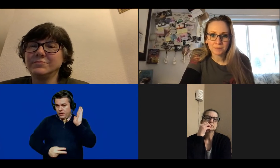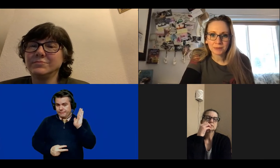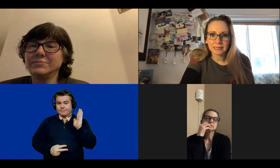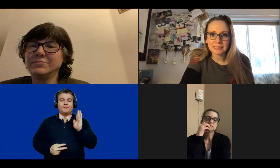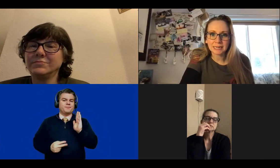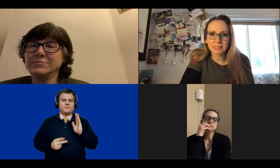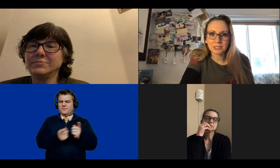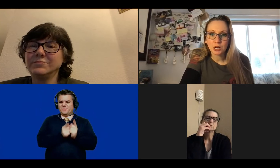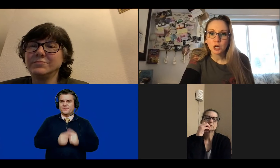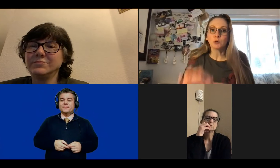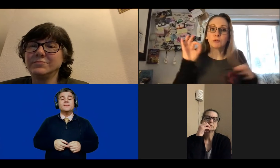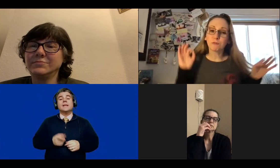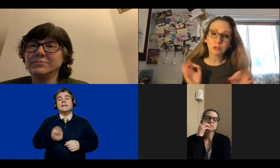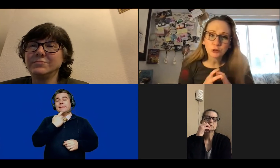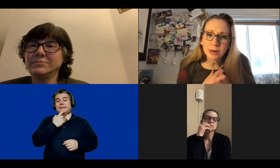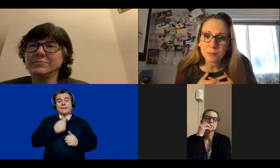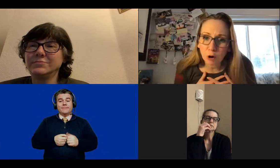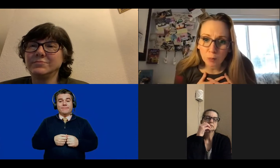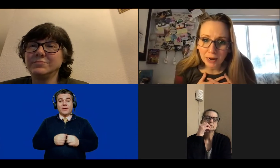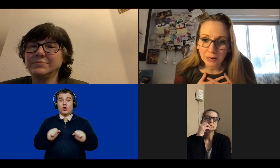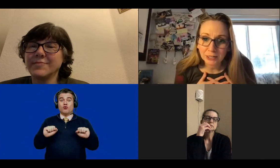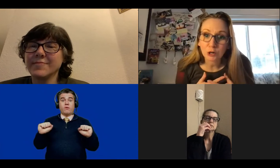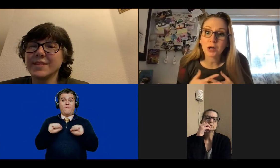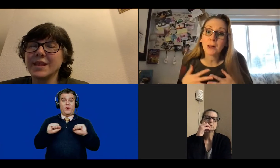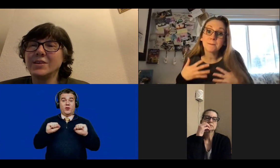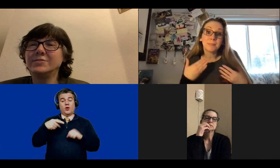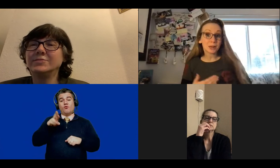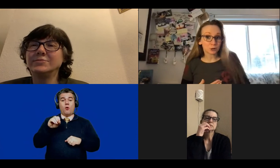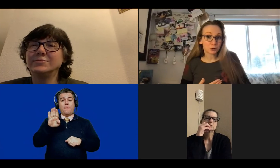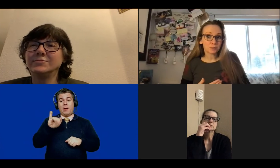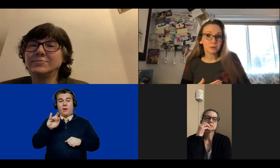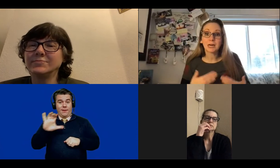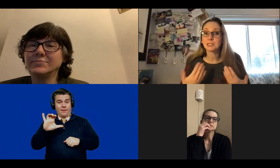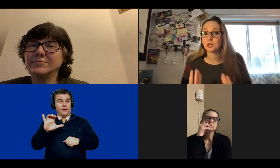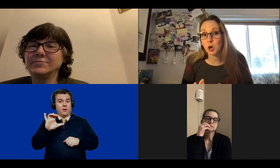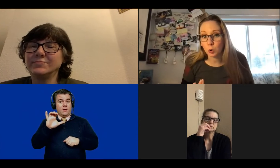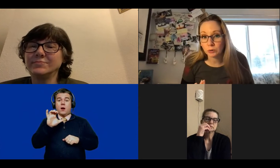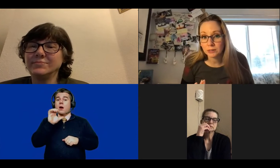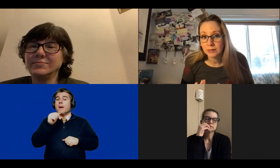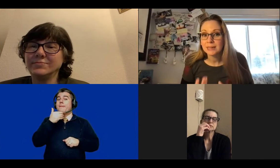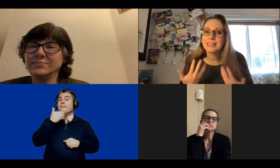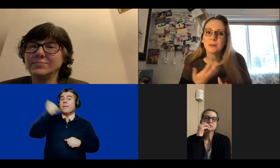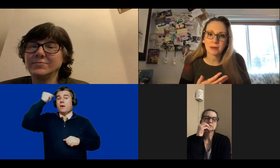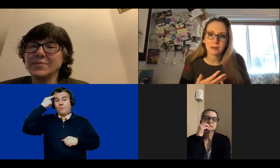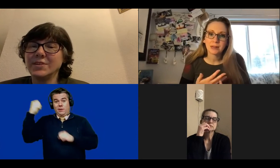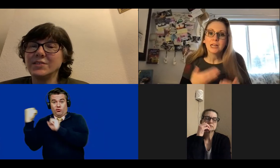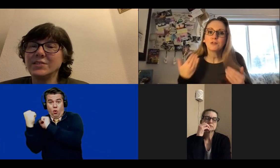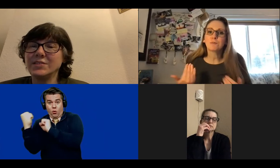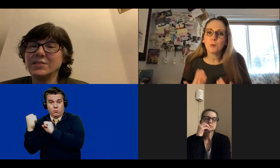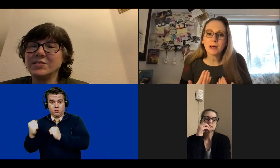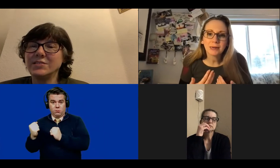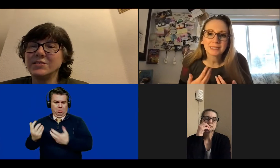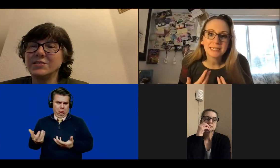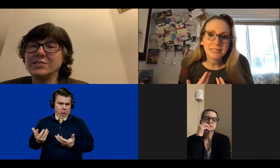quick. It says, refrigerated probiotics are not better because they're cold. Think about it.